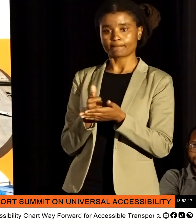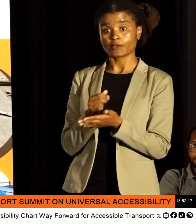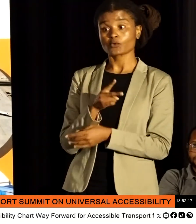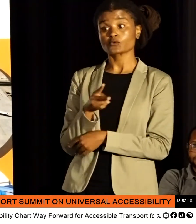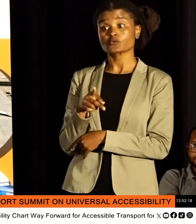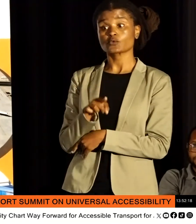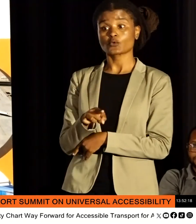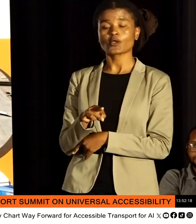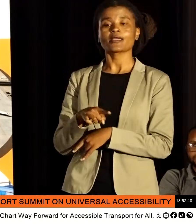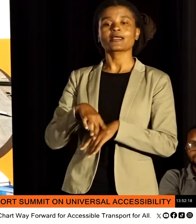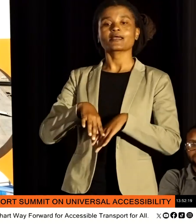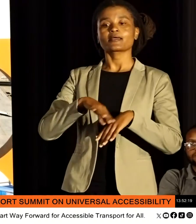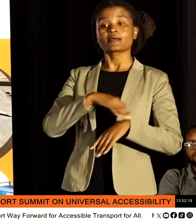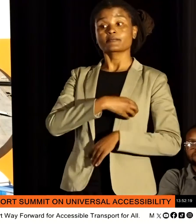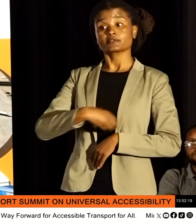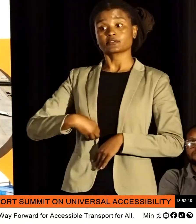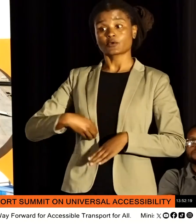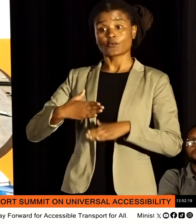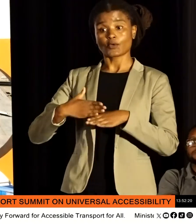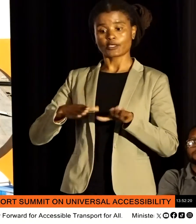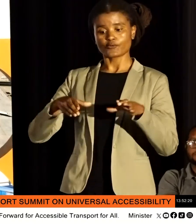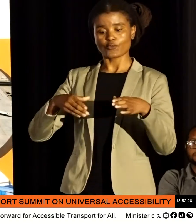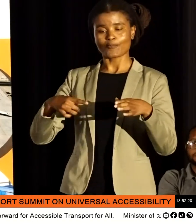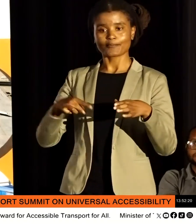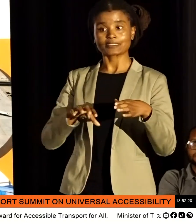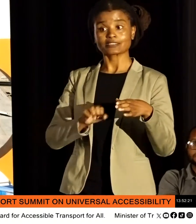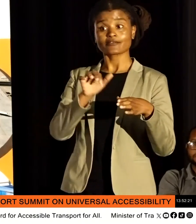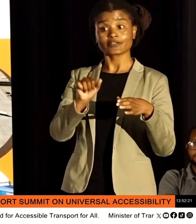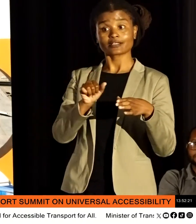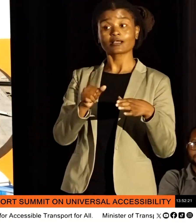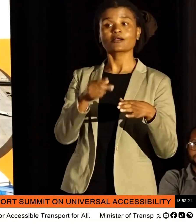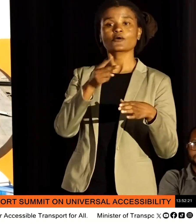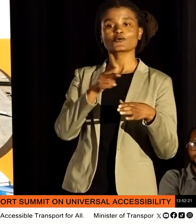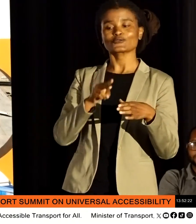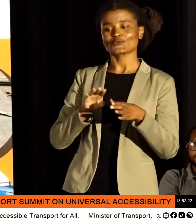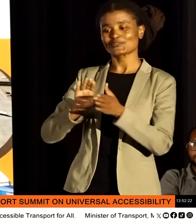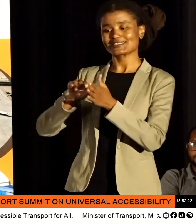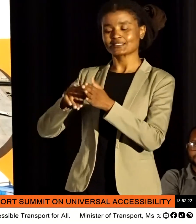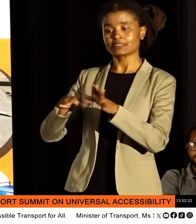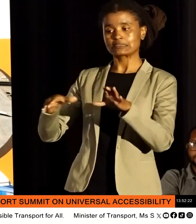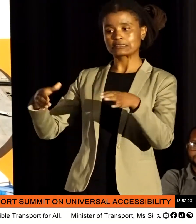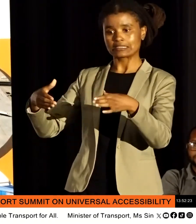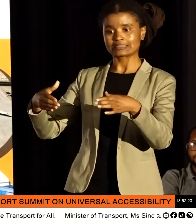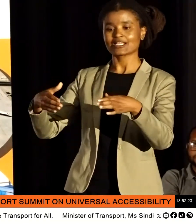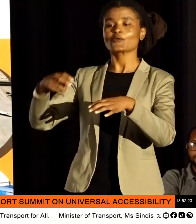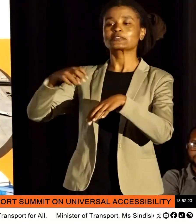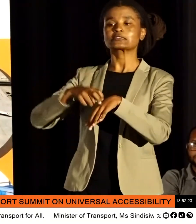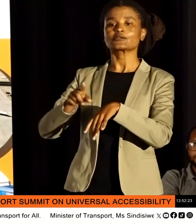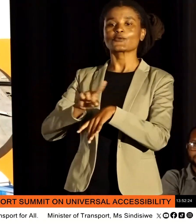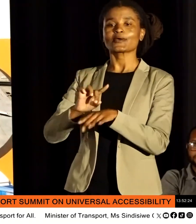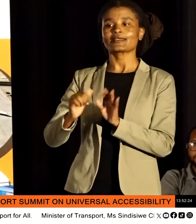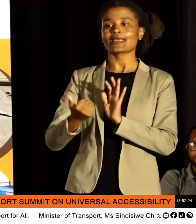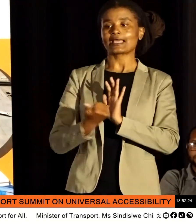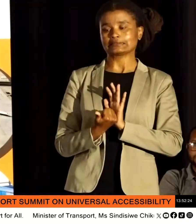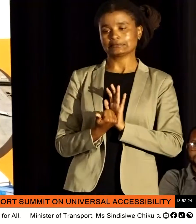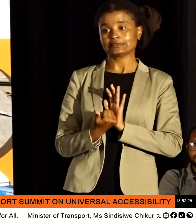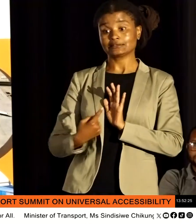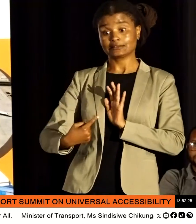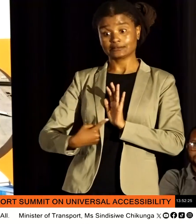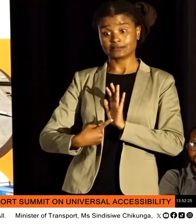Working Group in this matter and the broader disability sector that we need the Disability Act to ensure